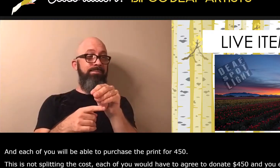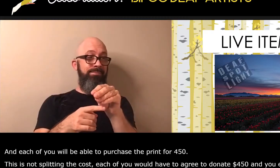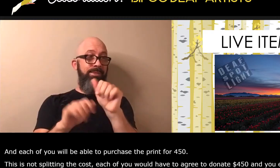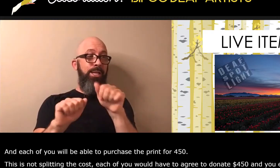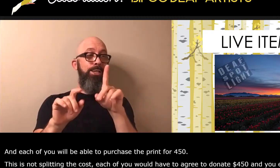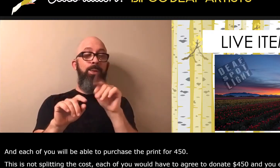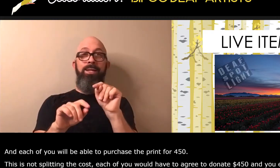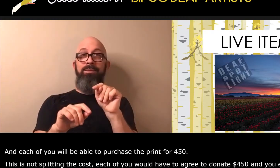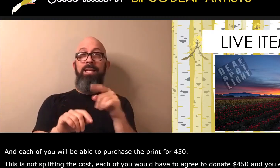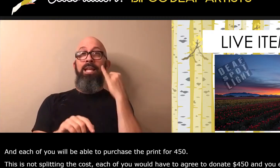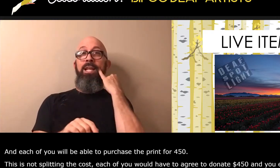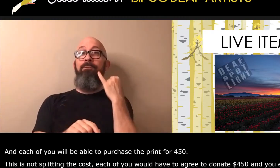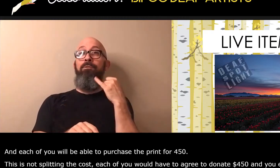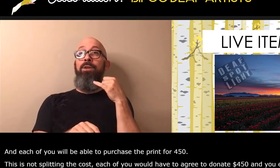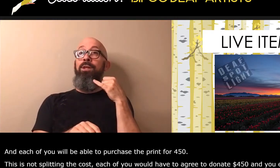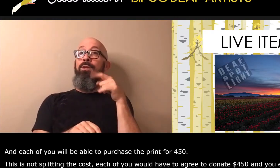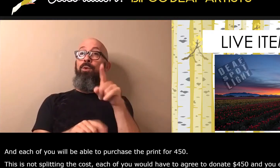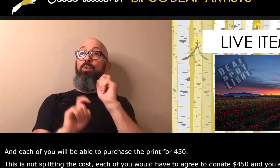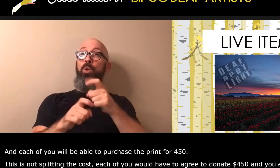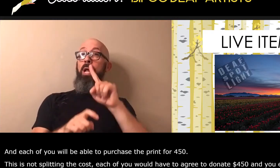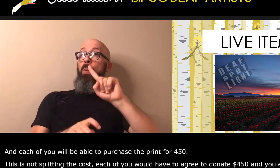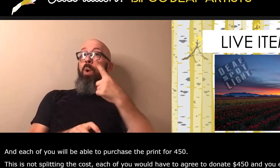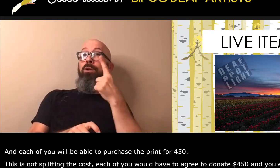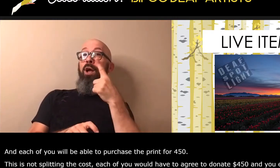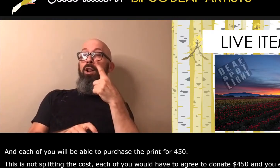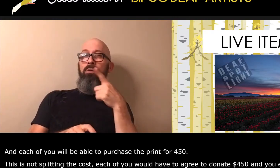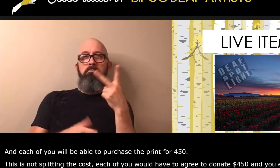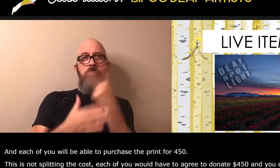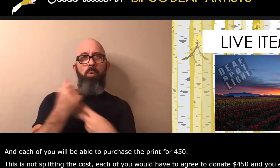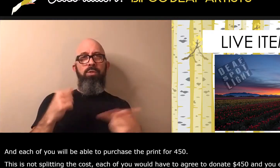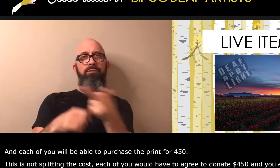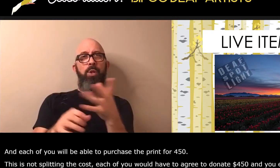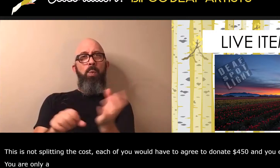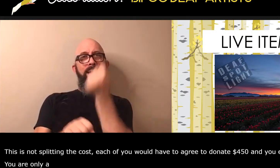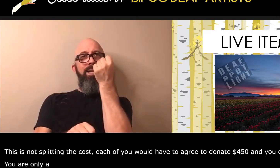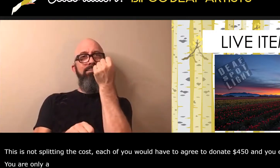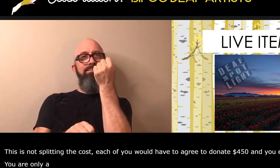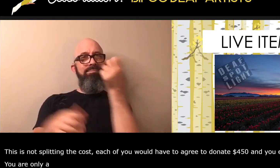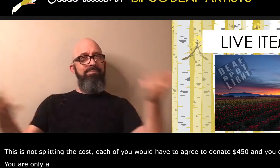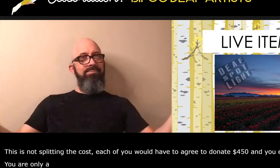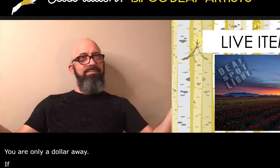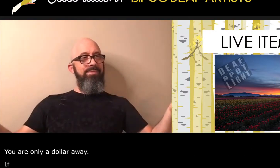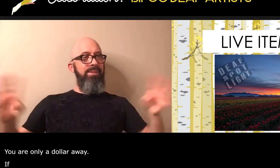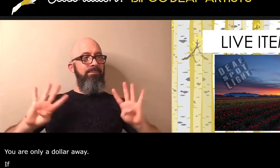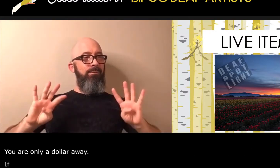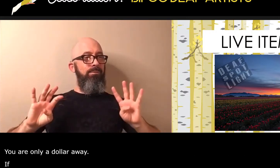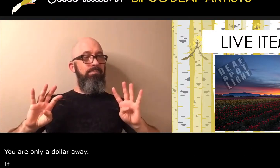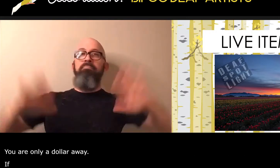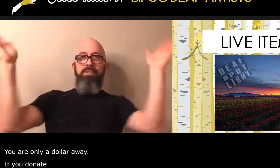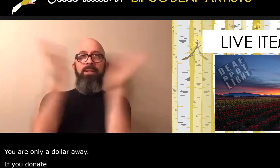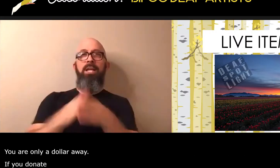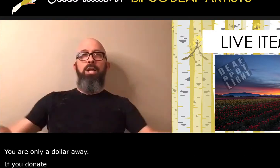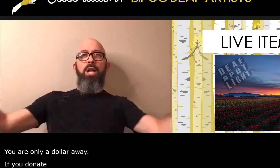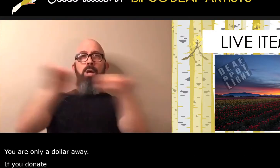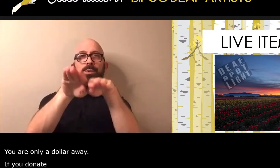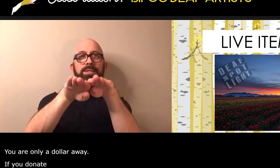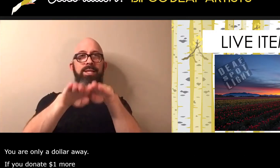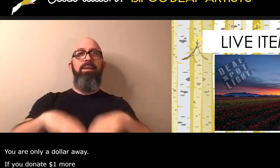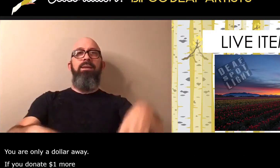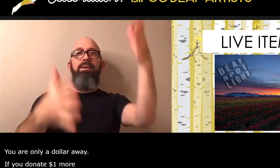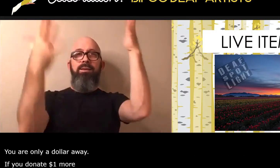photograph, this print. You're only $1 away. If you donate $1 more, both of you will